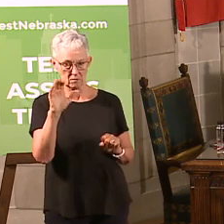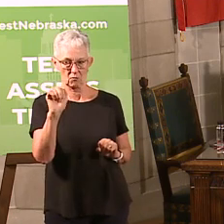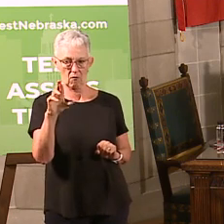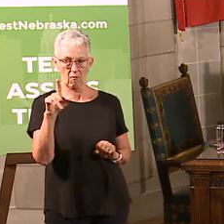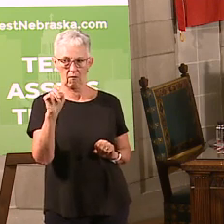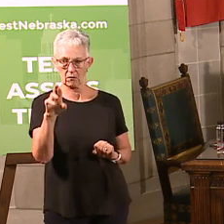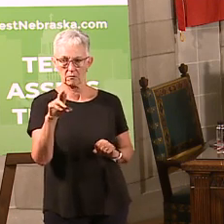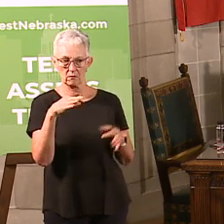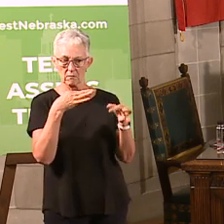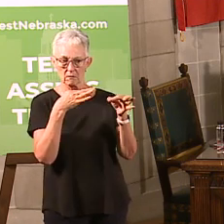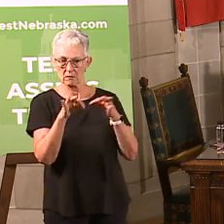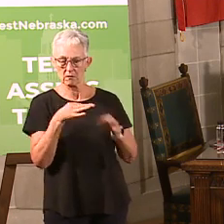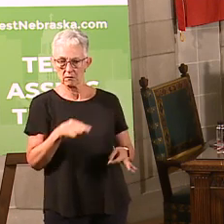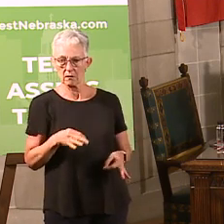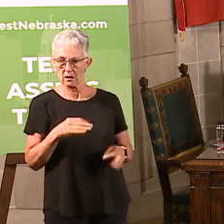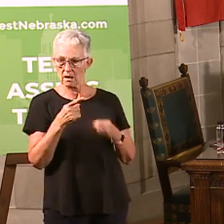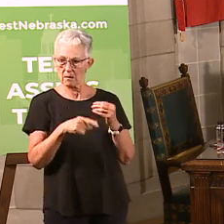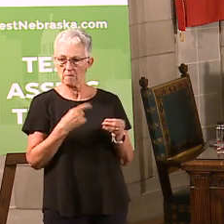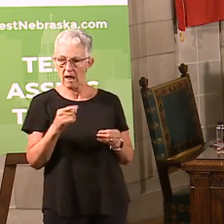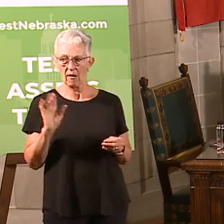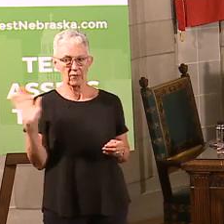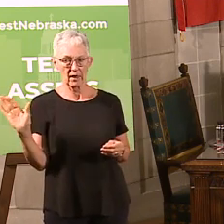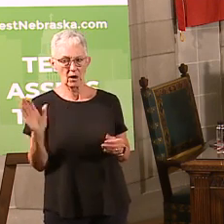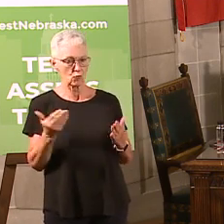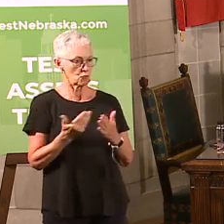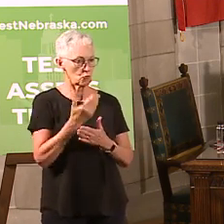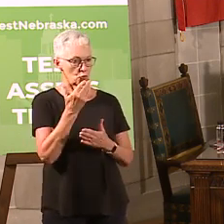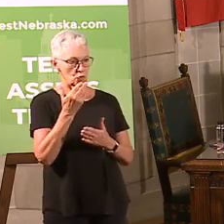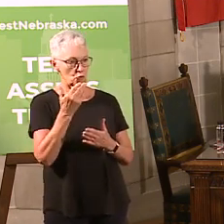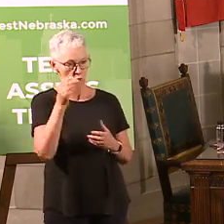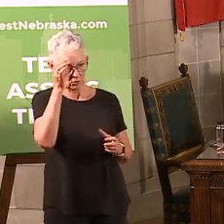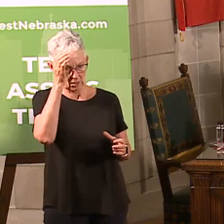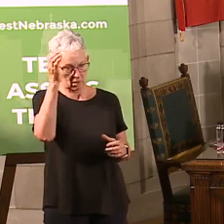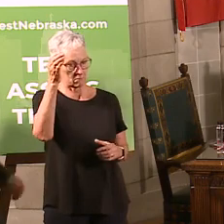about the innovation that you're doing there from the university standpoint.